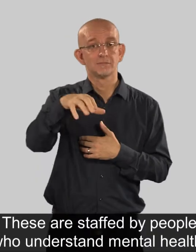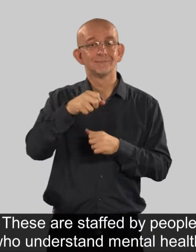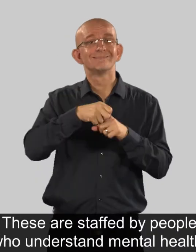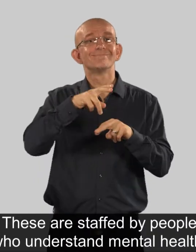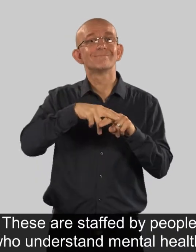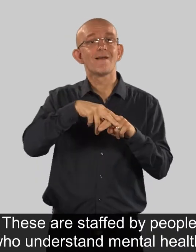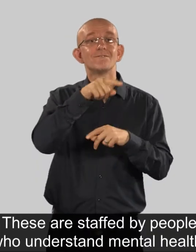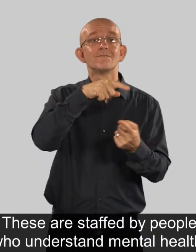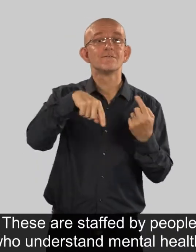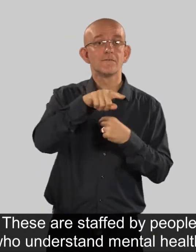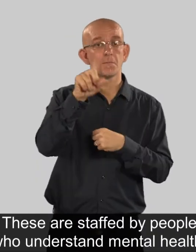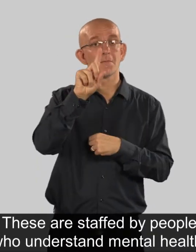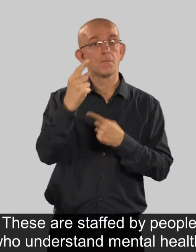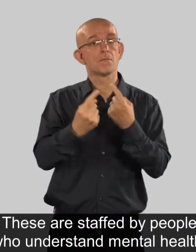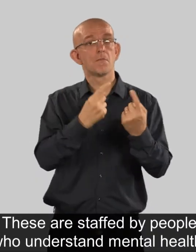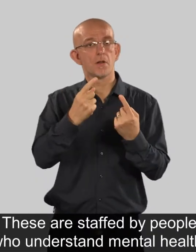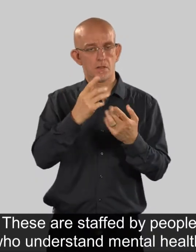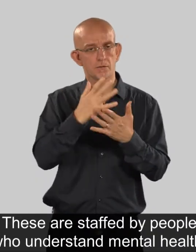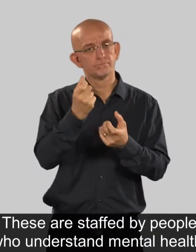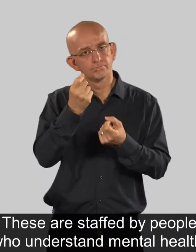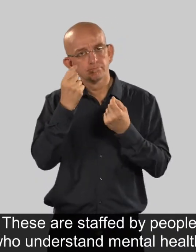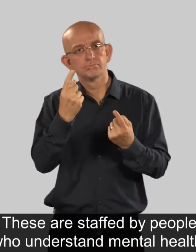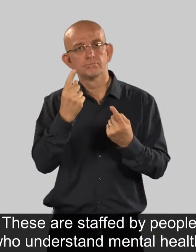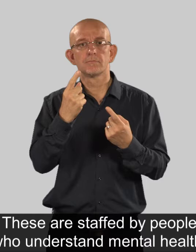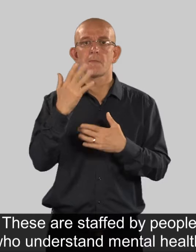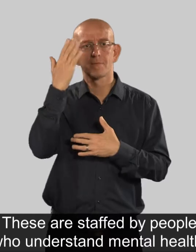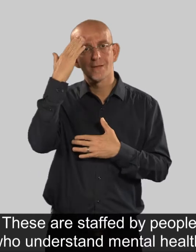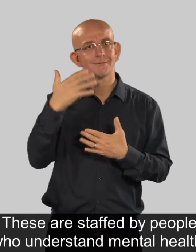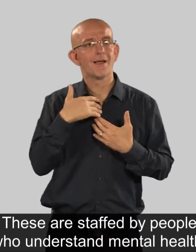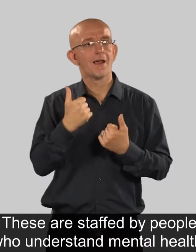These are staffed by people who understand mental health.